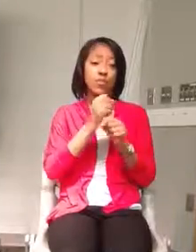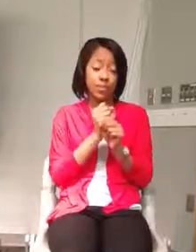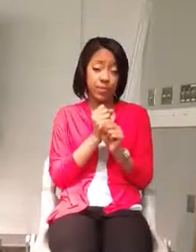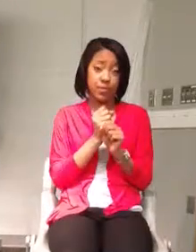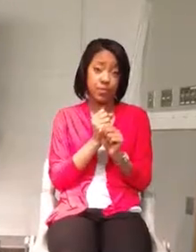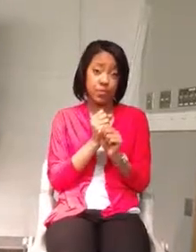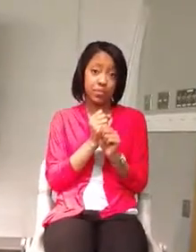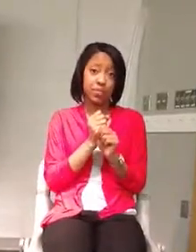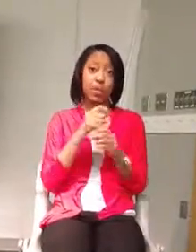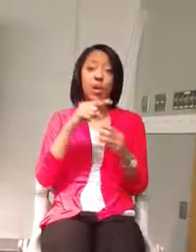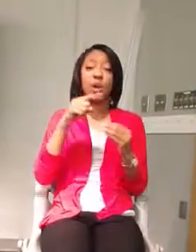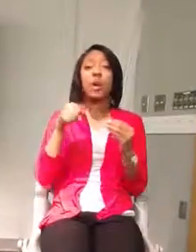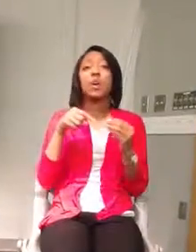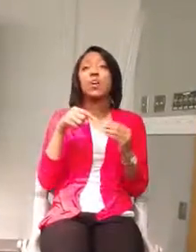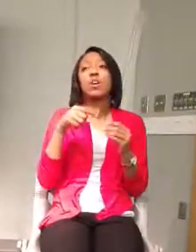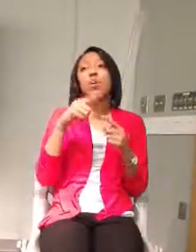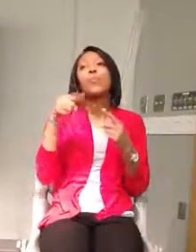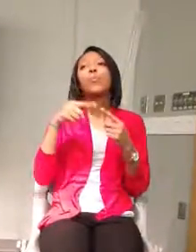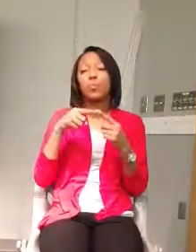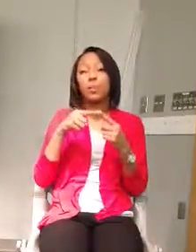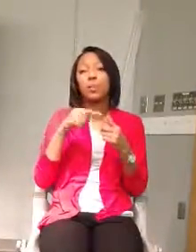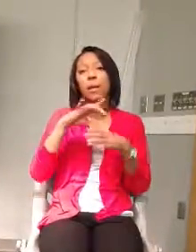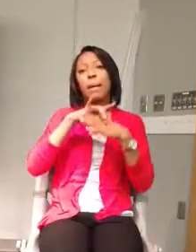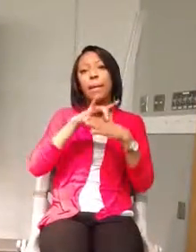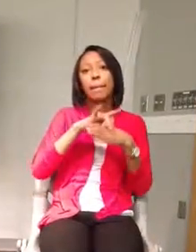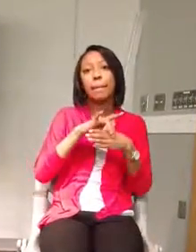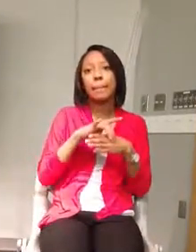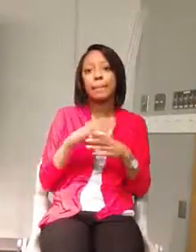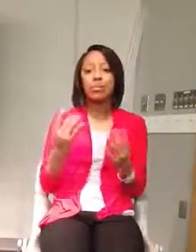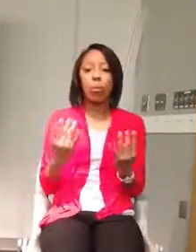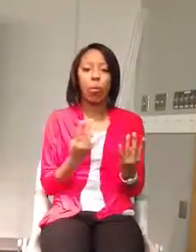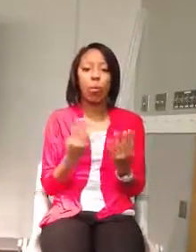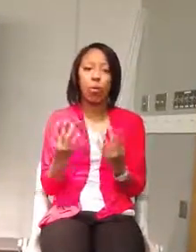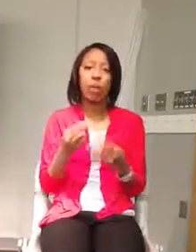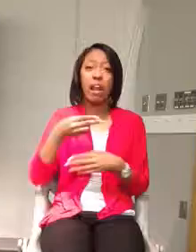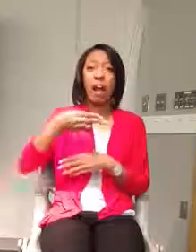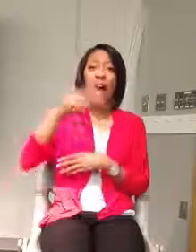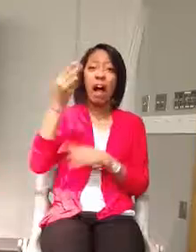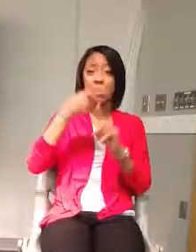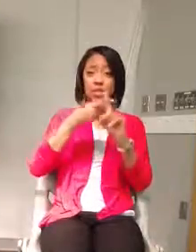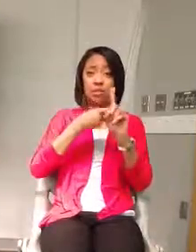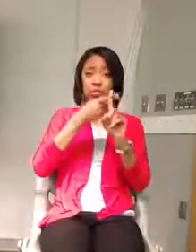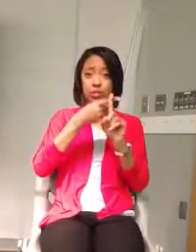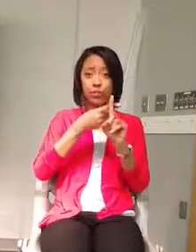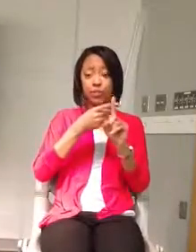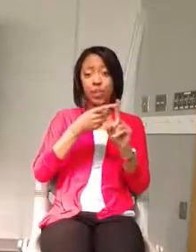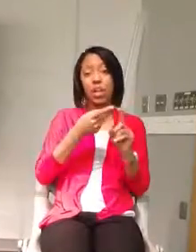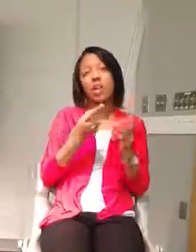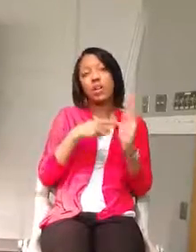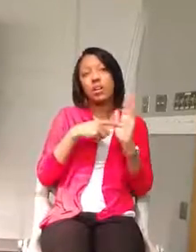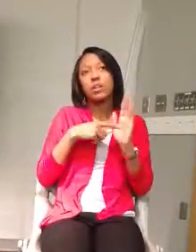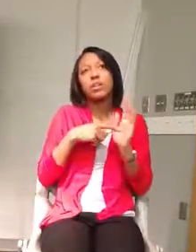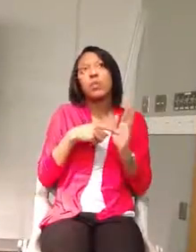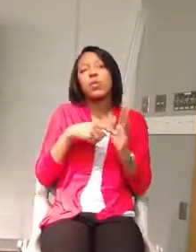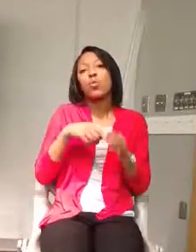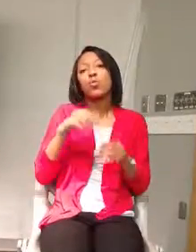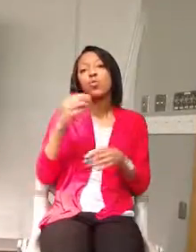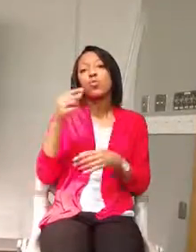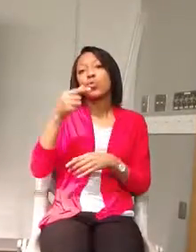at very high temperature. For instance, when you grill meat. It interacts with the fat and the